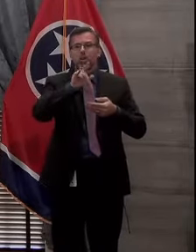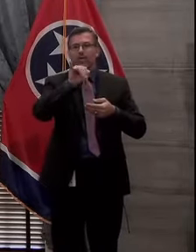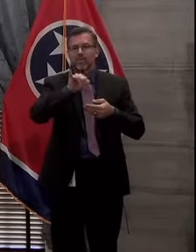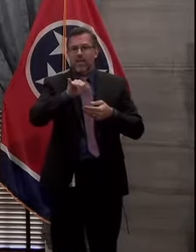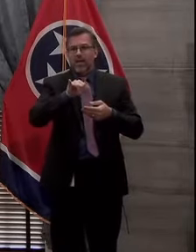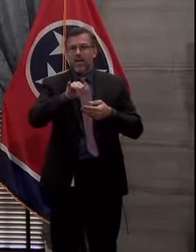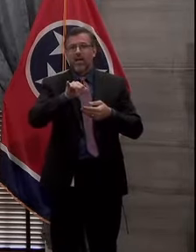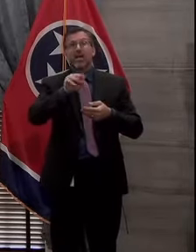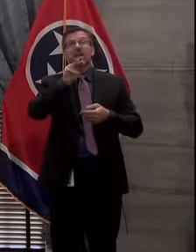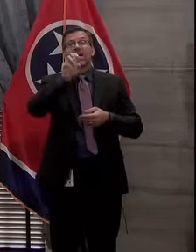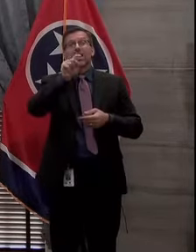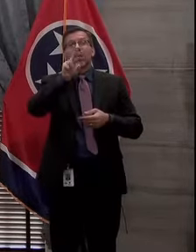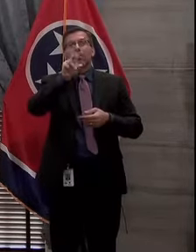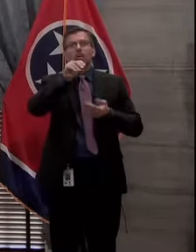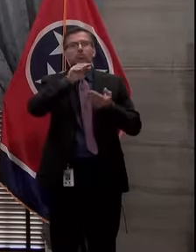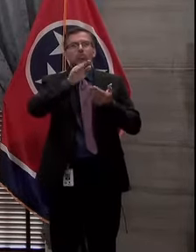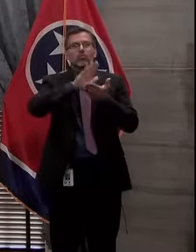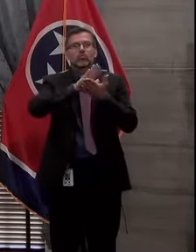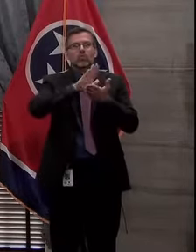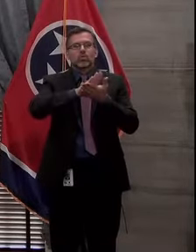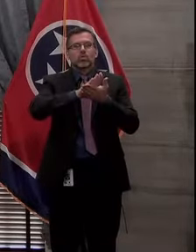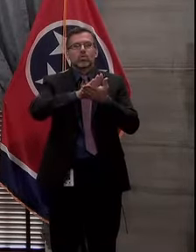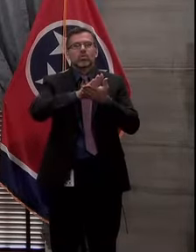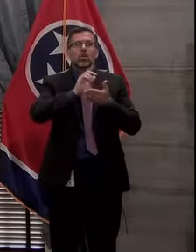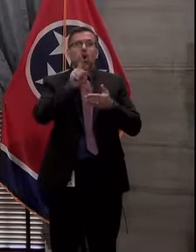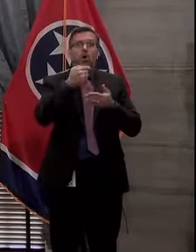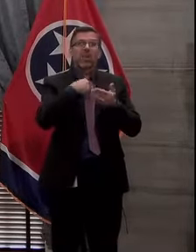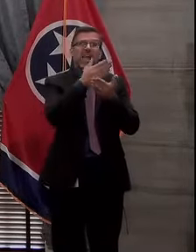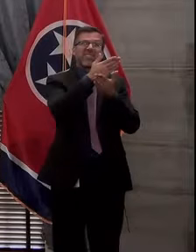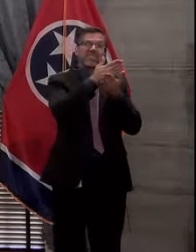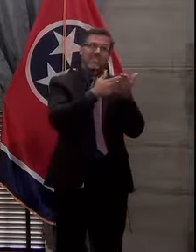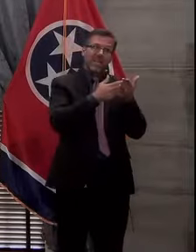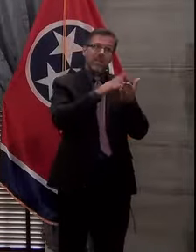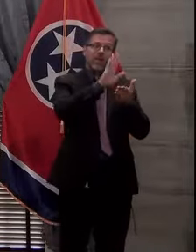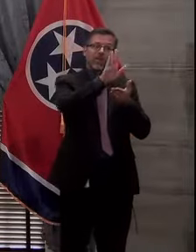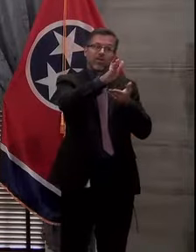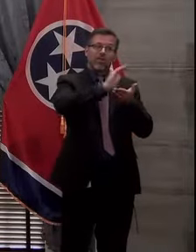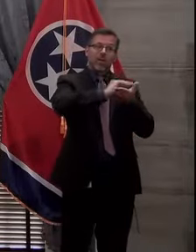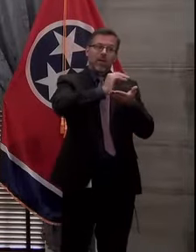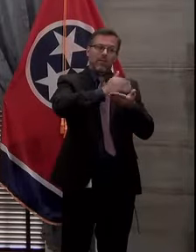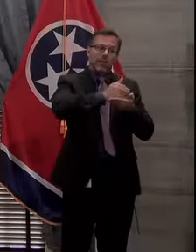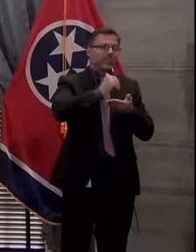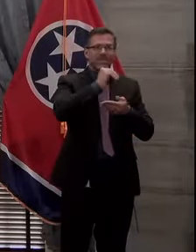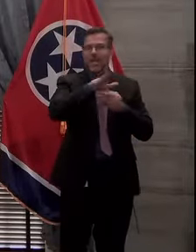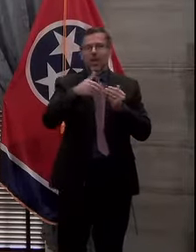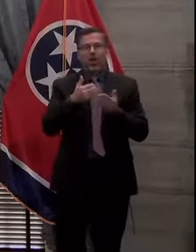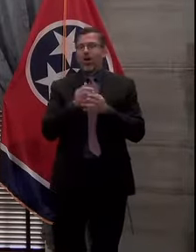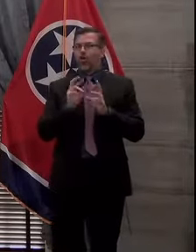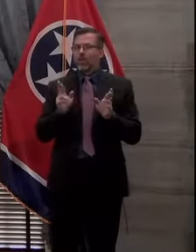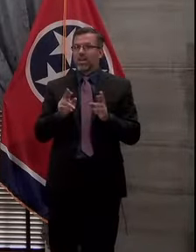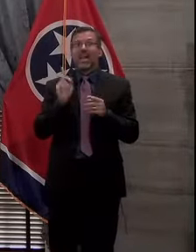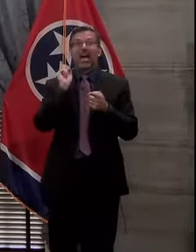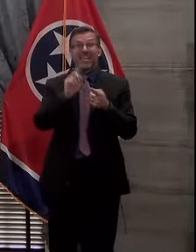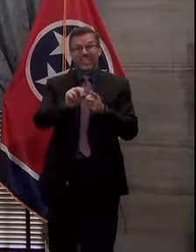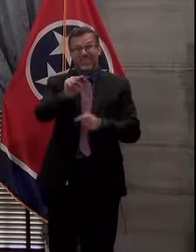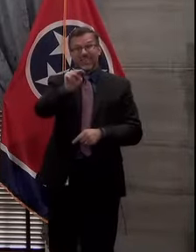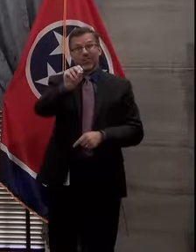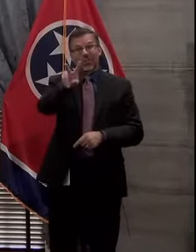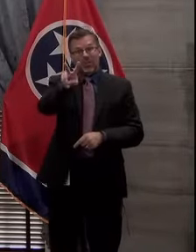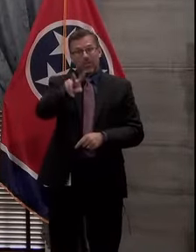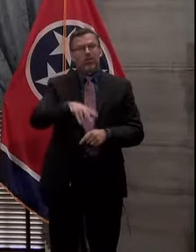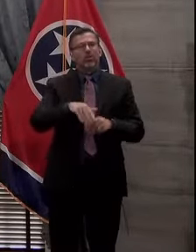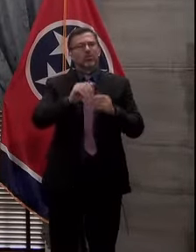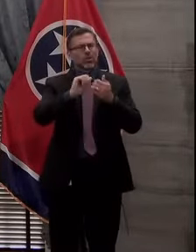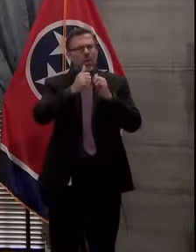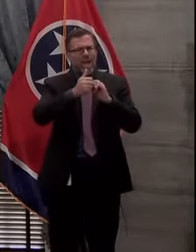until November. So what can the state do to help get physical laptops in front of kids